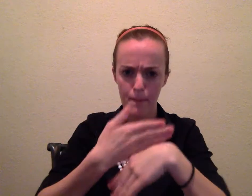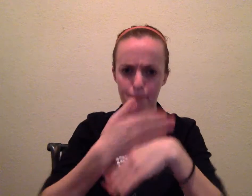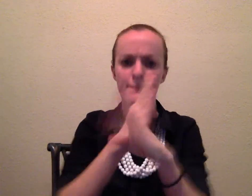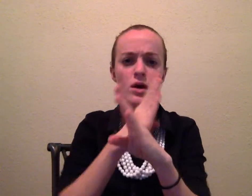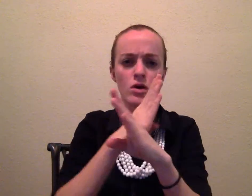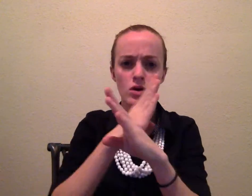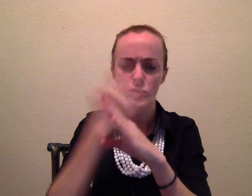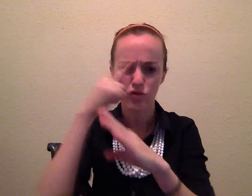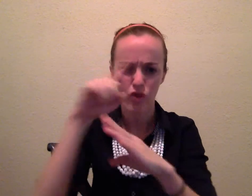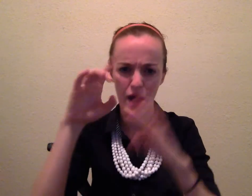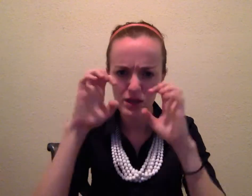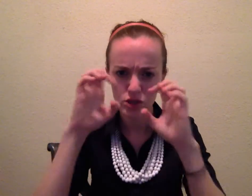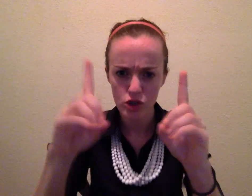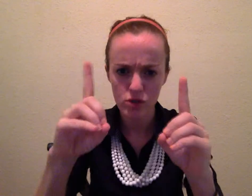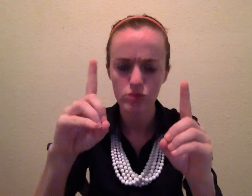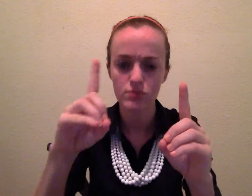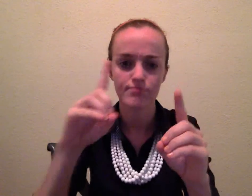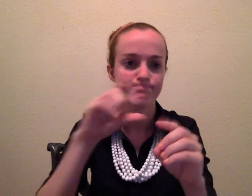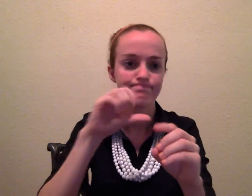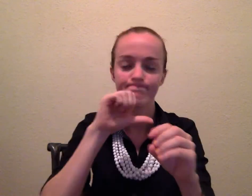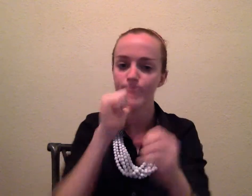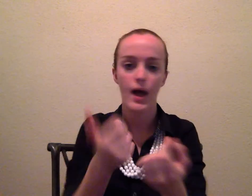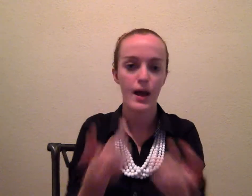everything just like every other student does just by showing up.